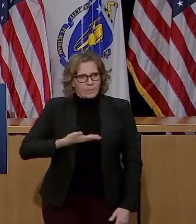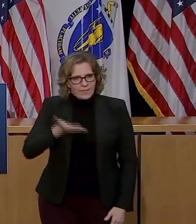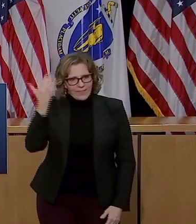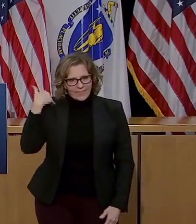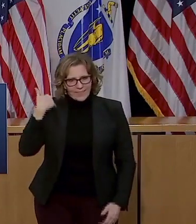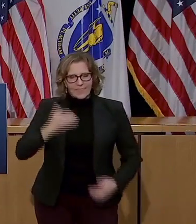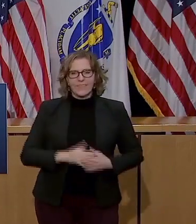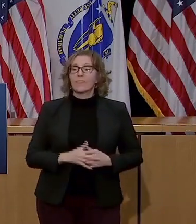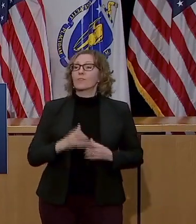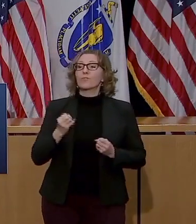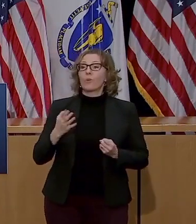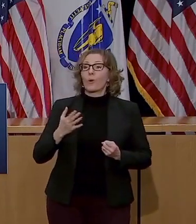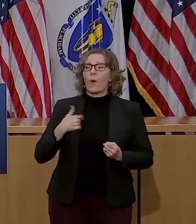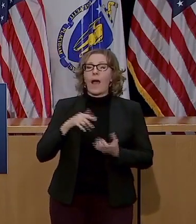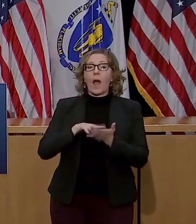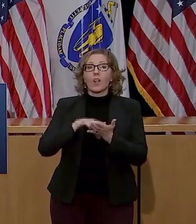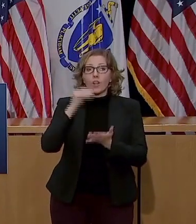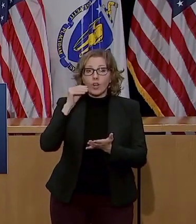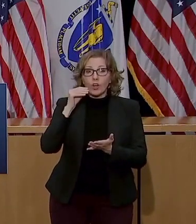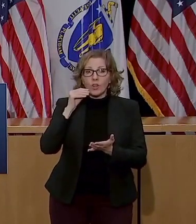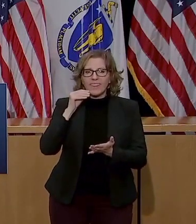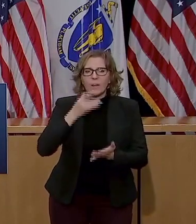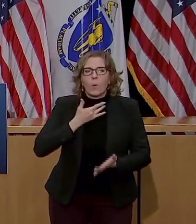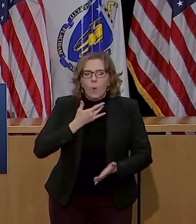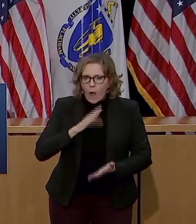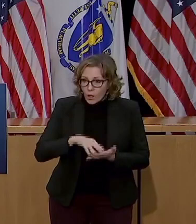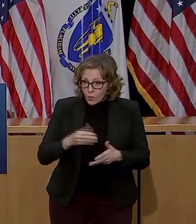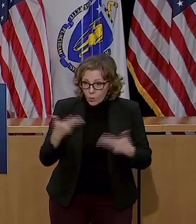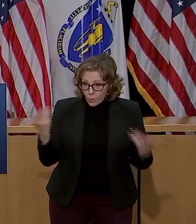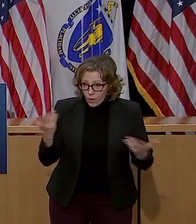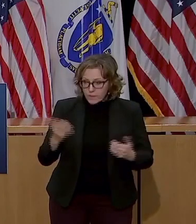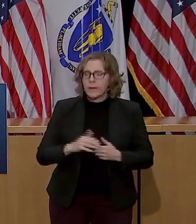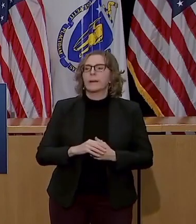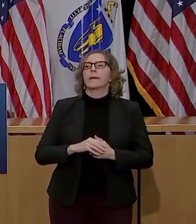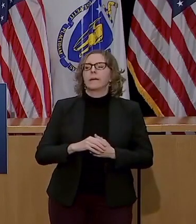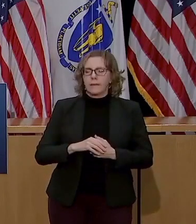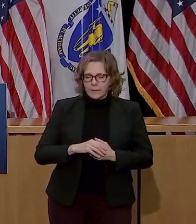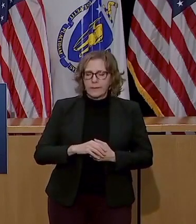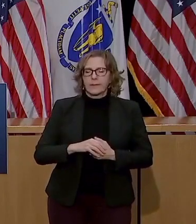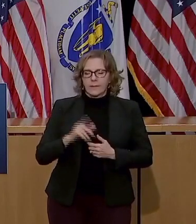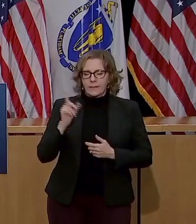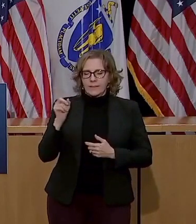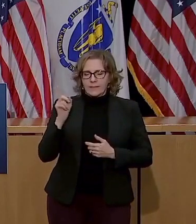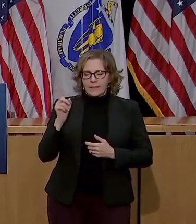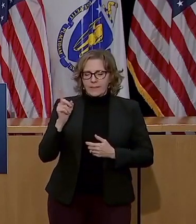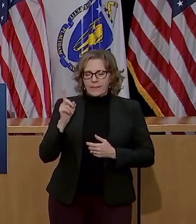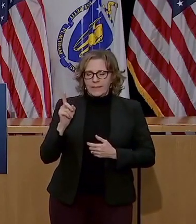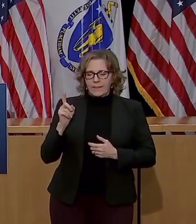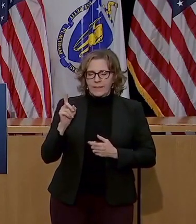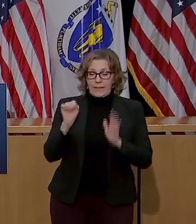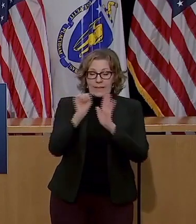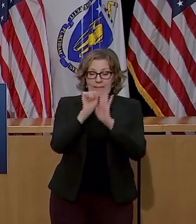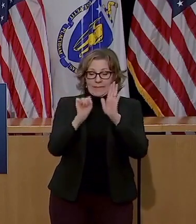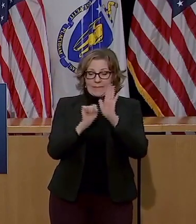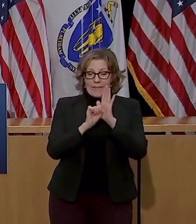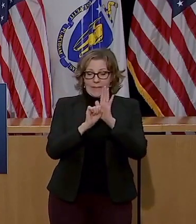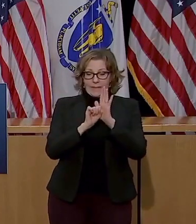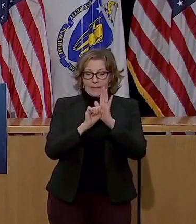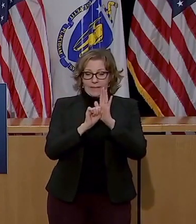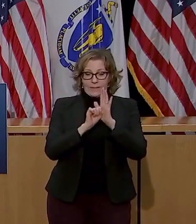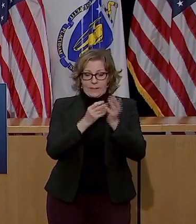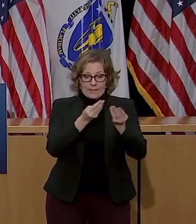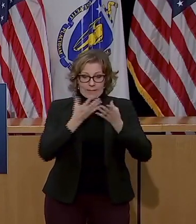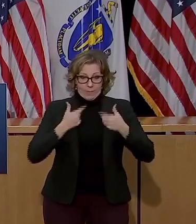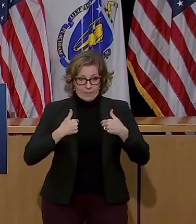the big lesson I took from that is in the translation from what the state reports either to